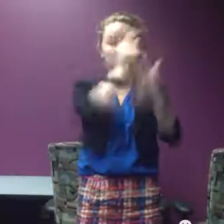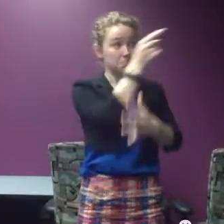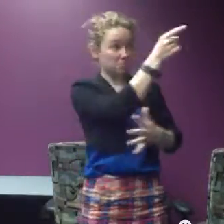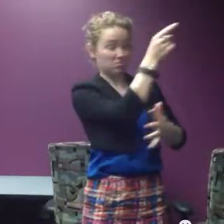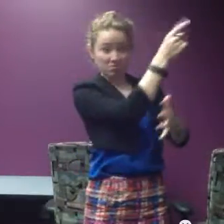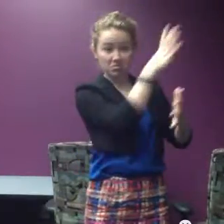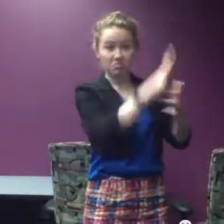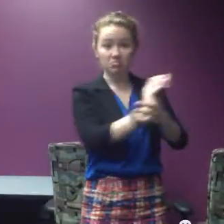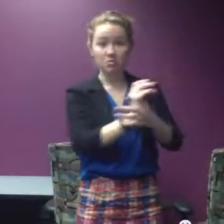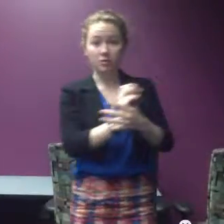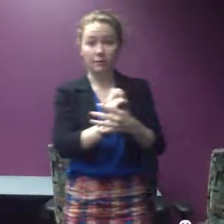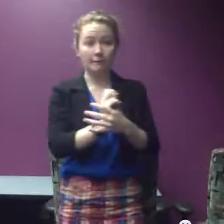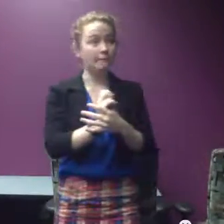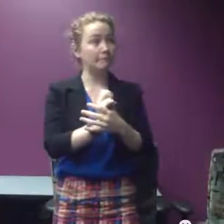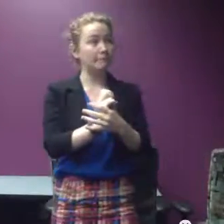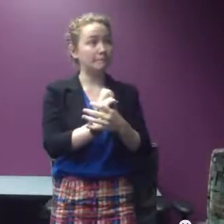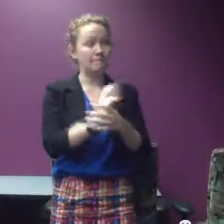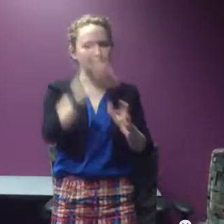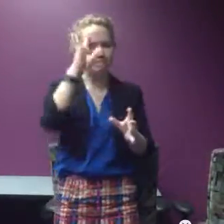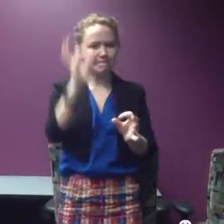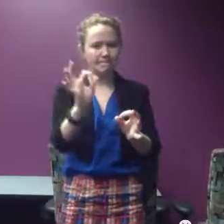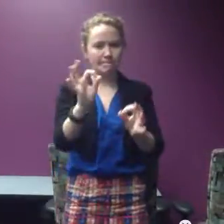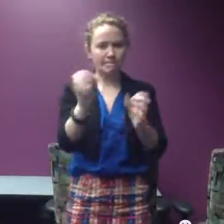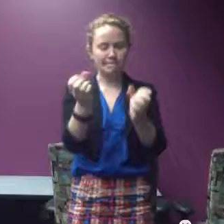in the area inside the shape,